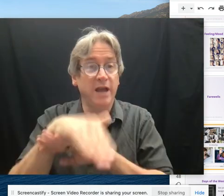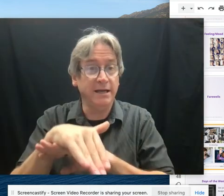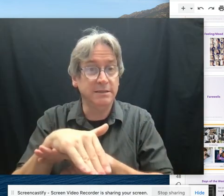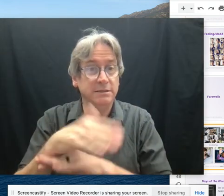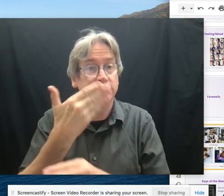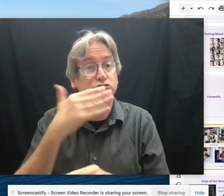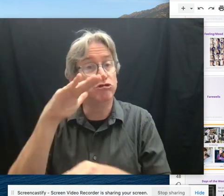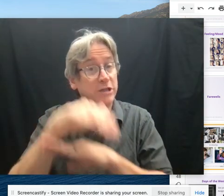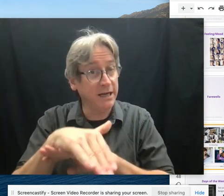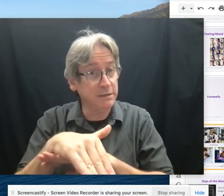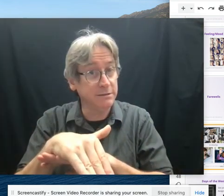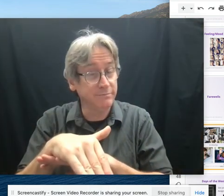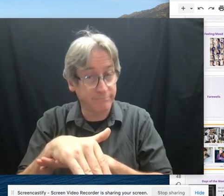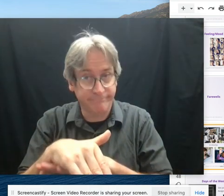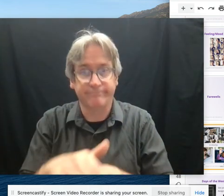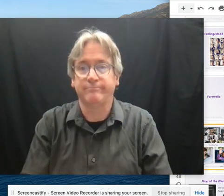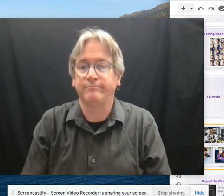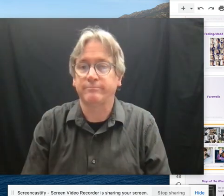Good night.